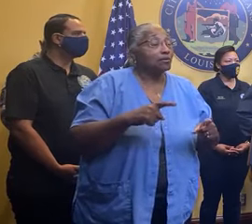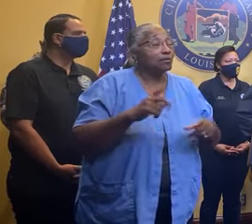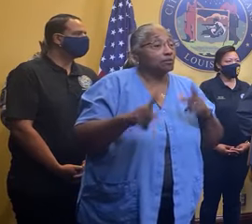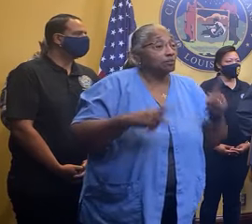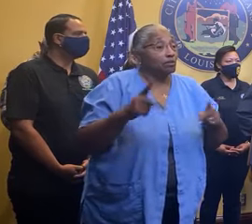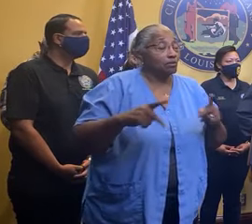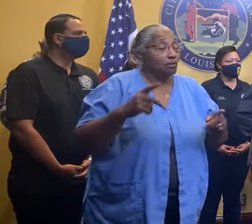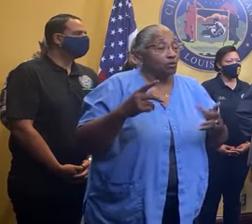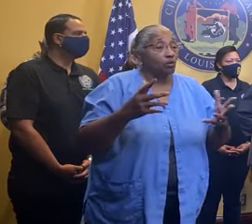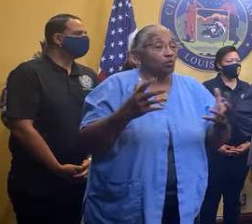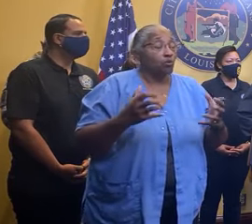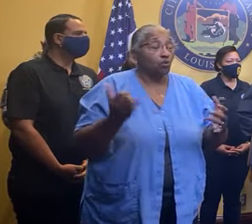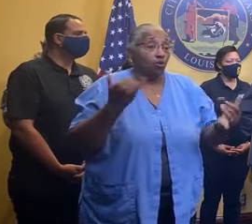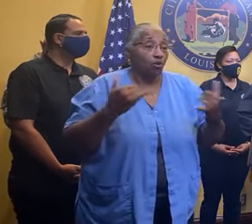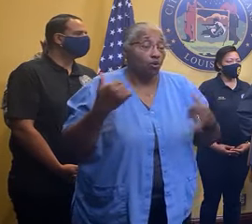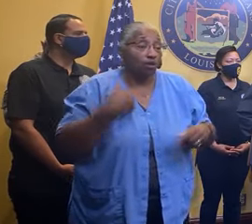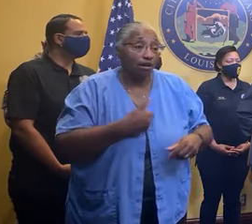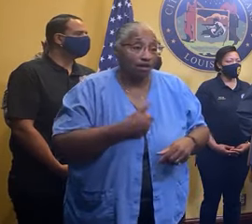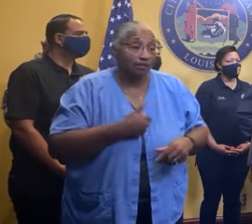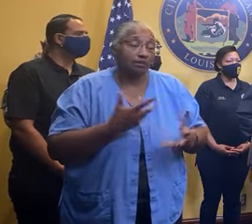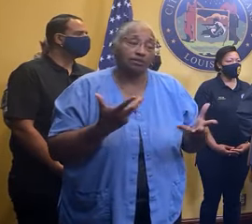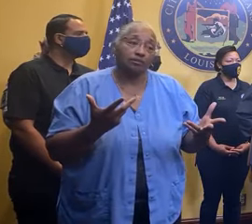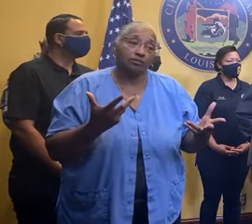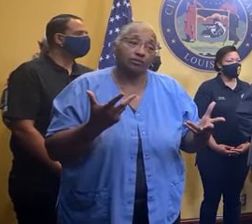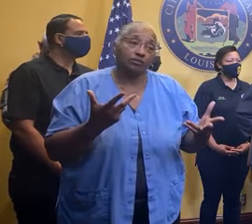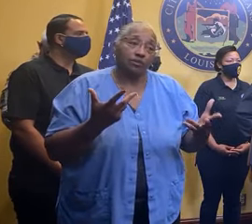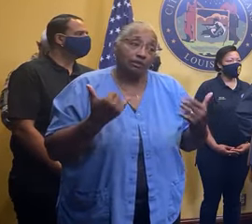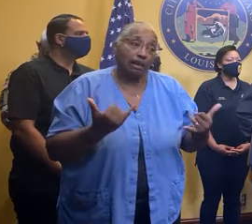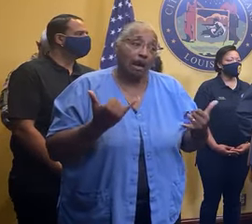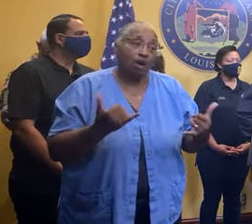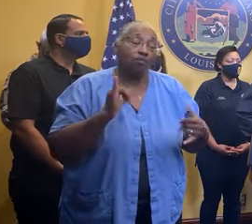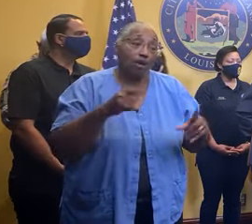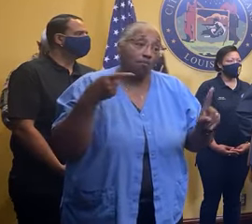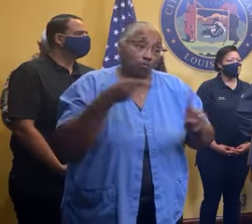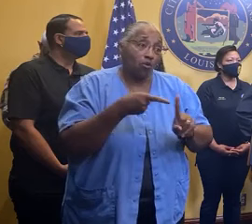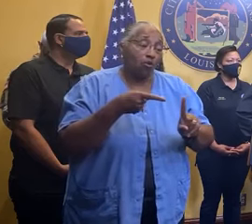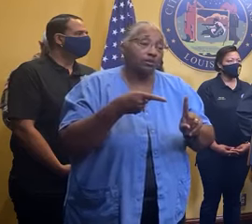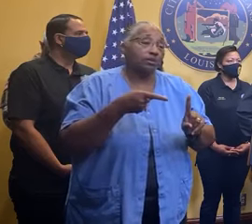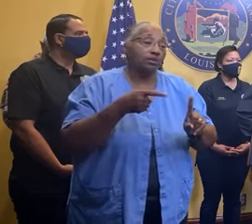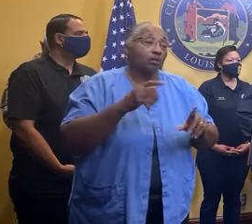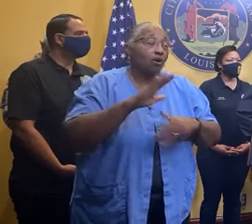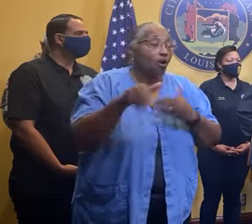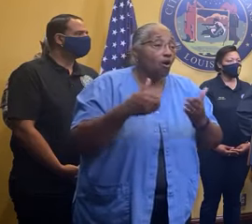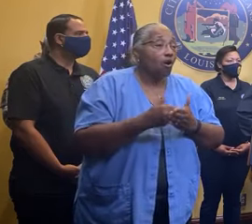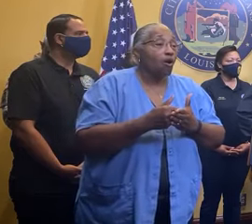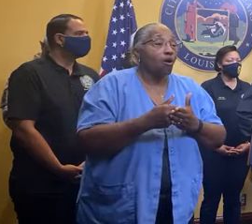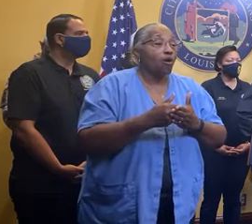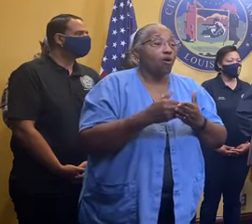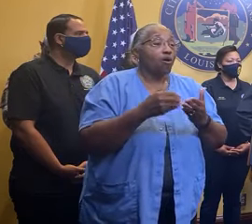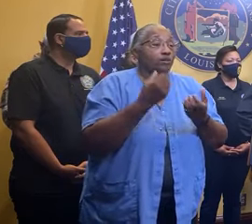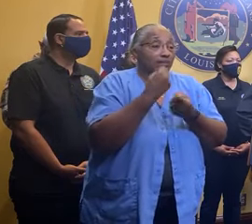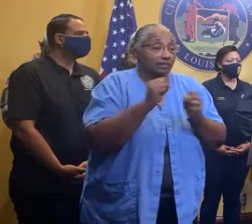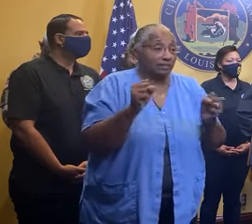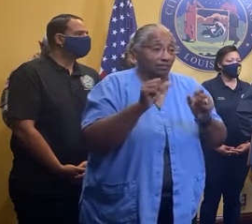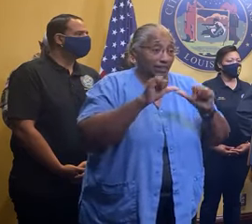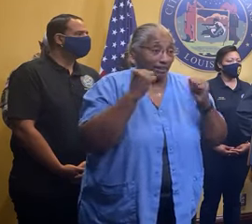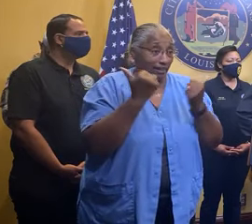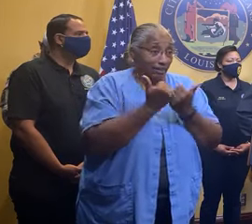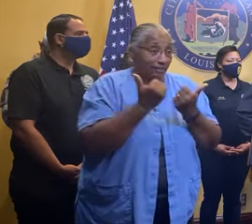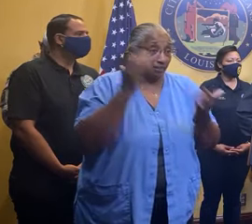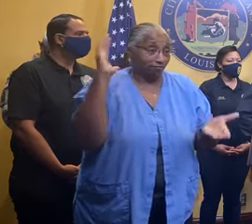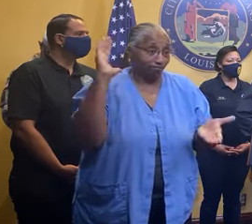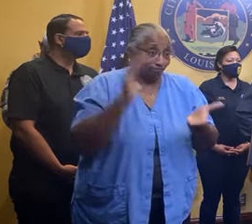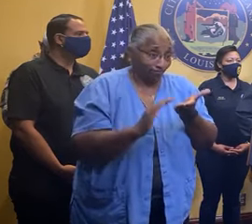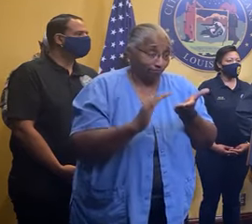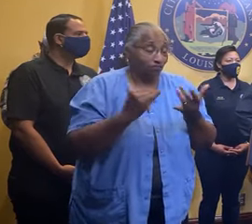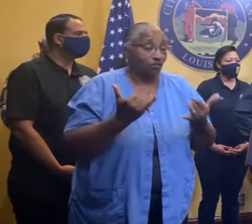responses will be reduced or altered. We are at that point. All the public safety agencies at this point are making decisions when or will